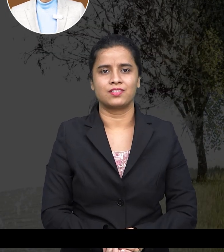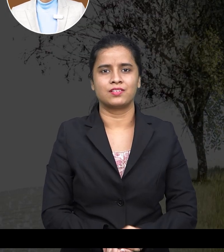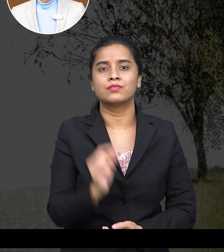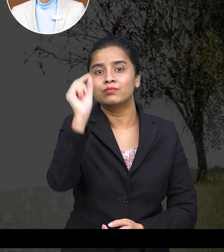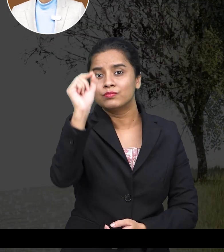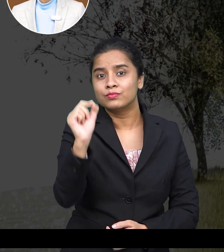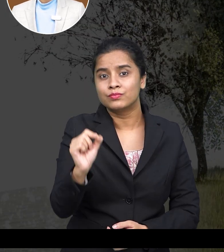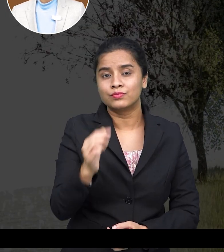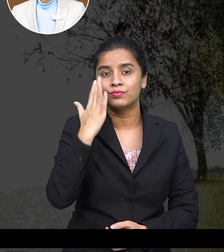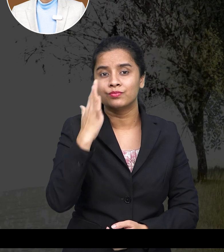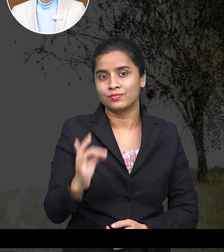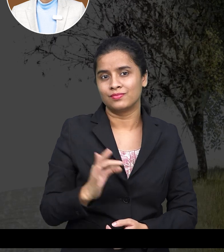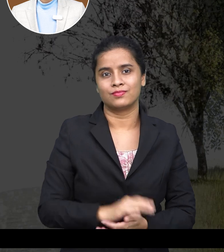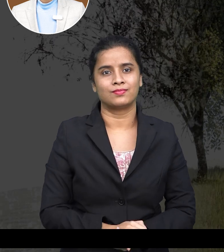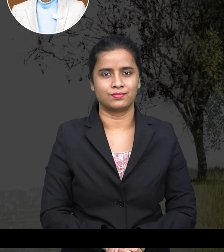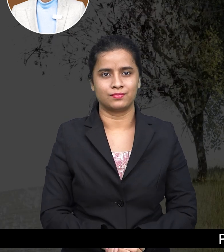keywords.